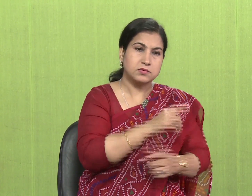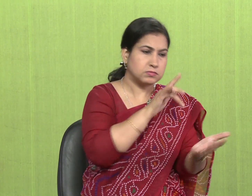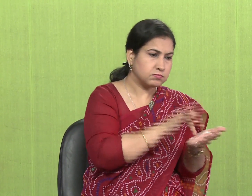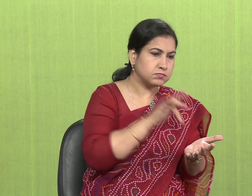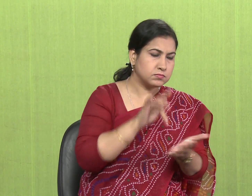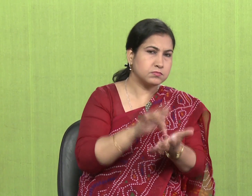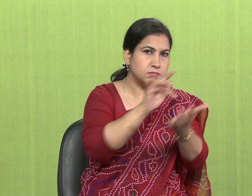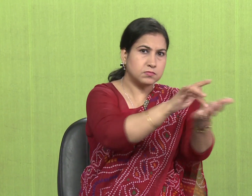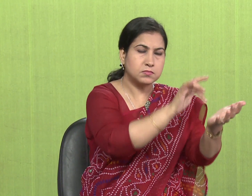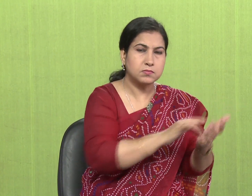hundreds of villages.